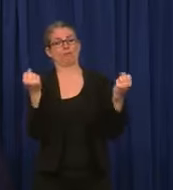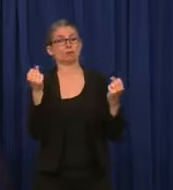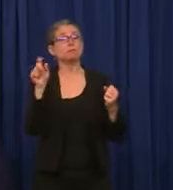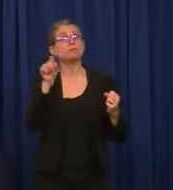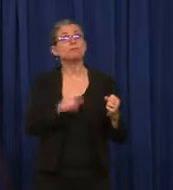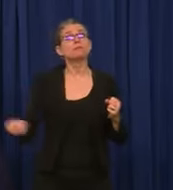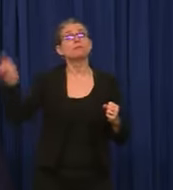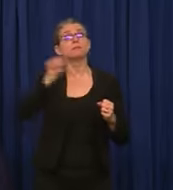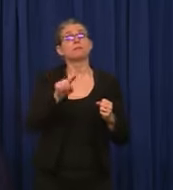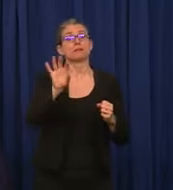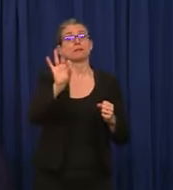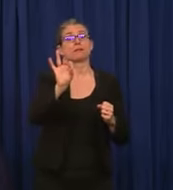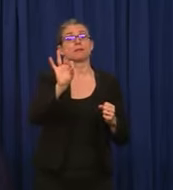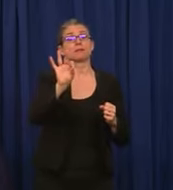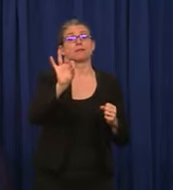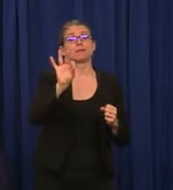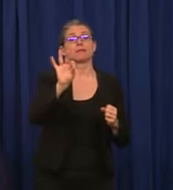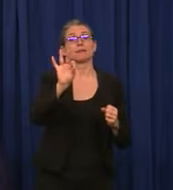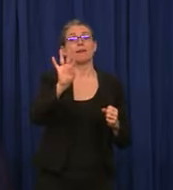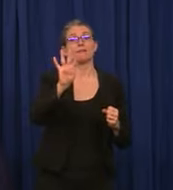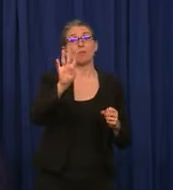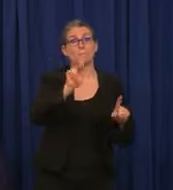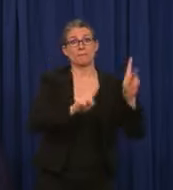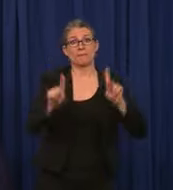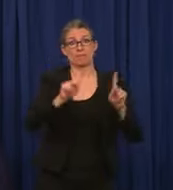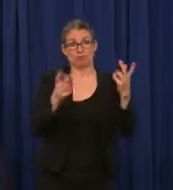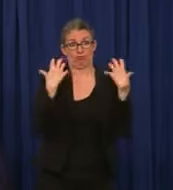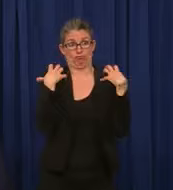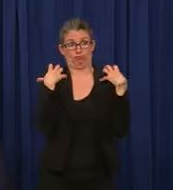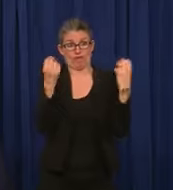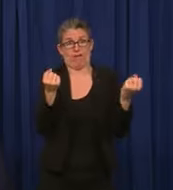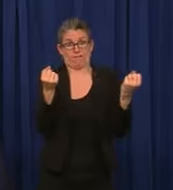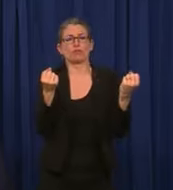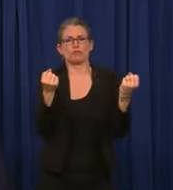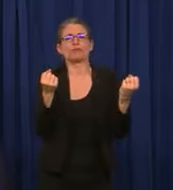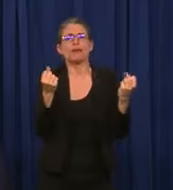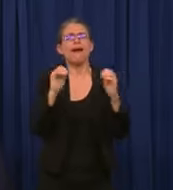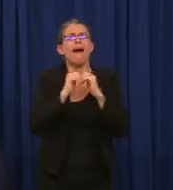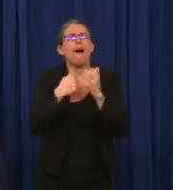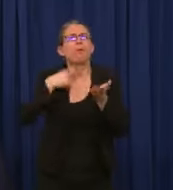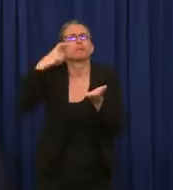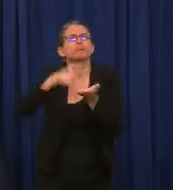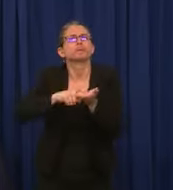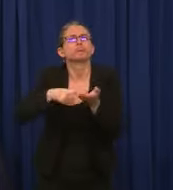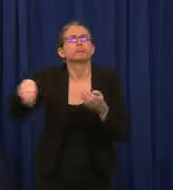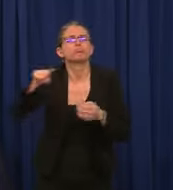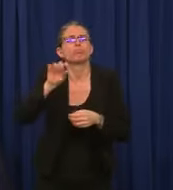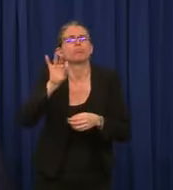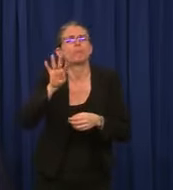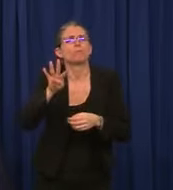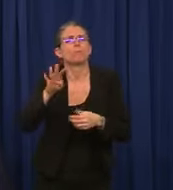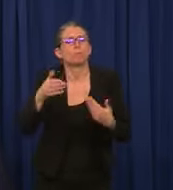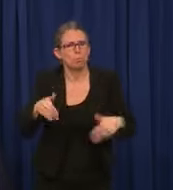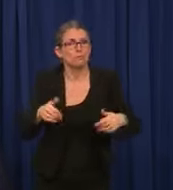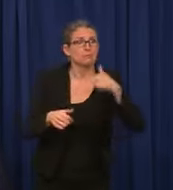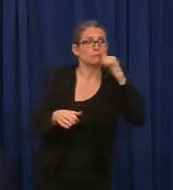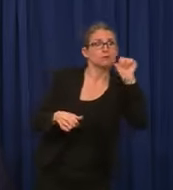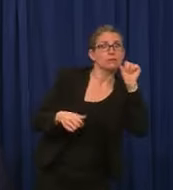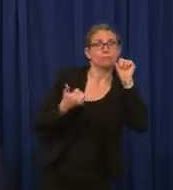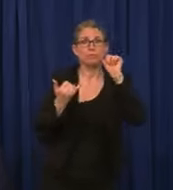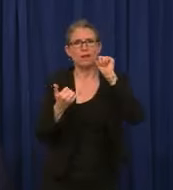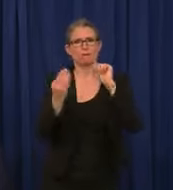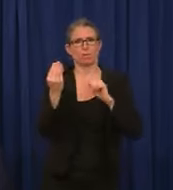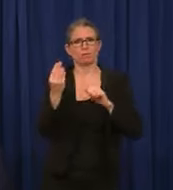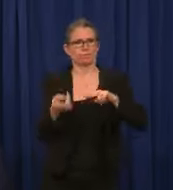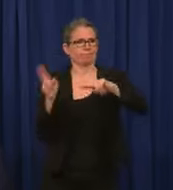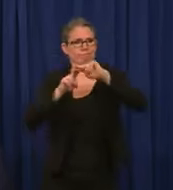of 14 such individuals from yesterday. And what do we mean by that? There are two different ways that